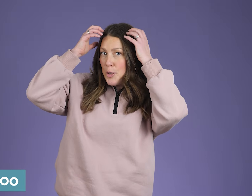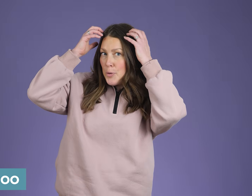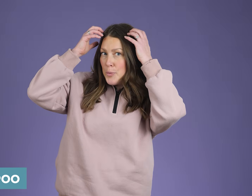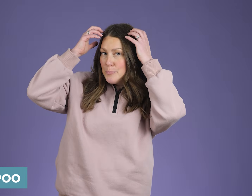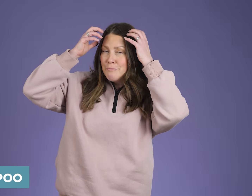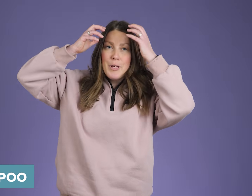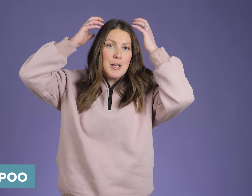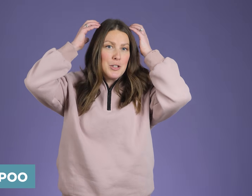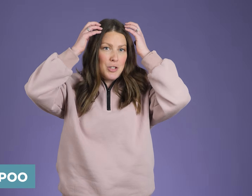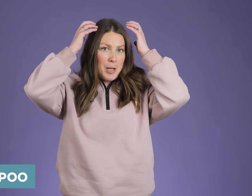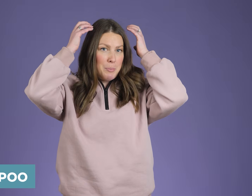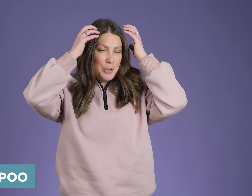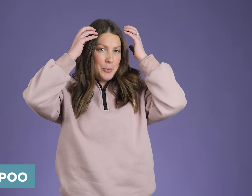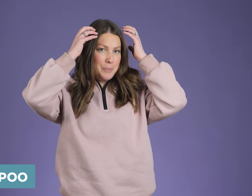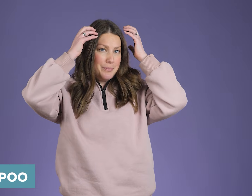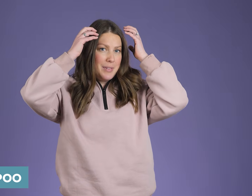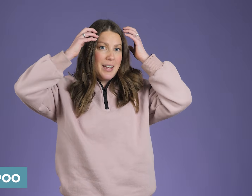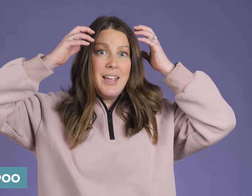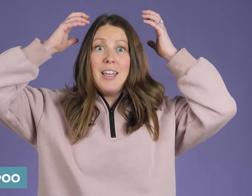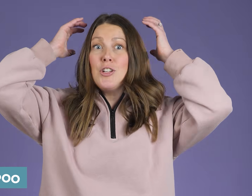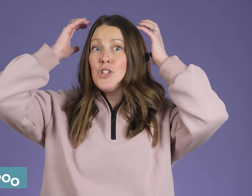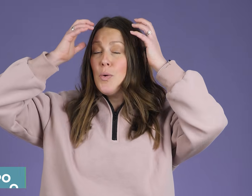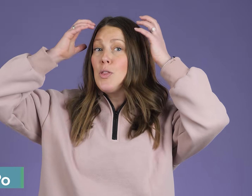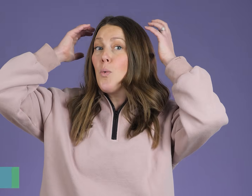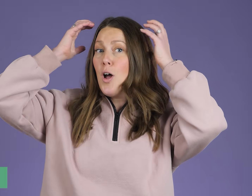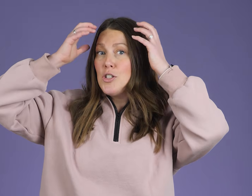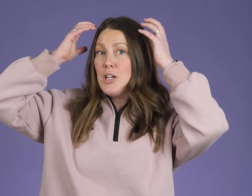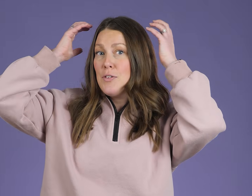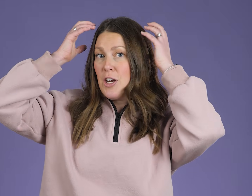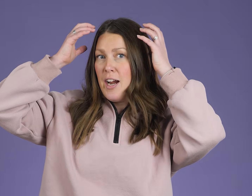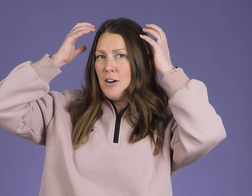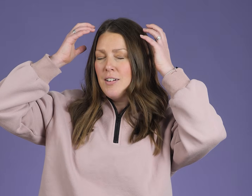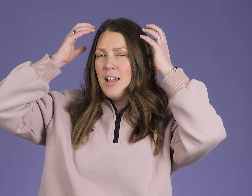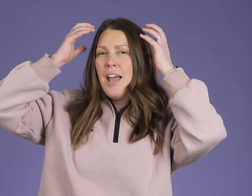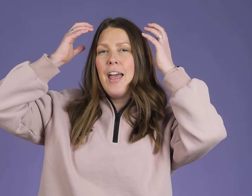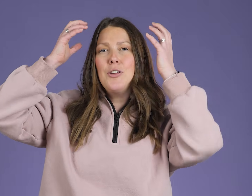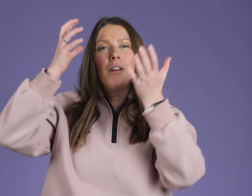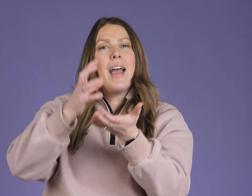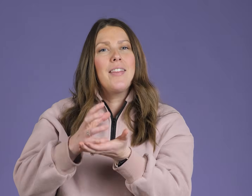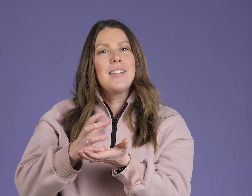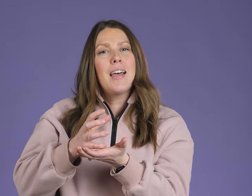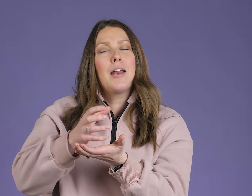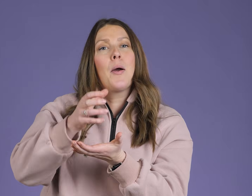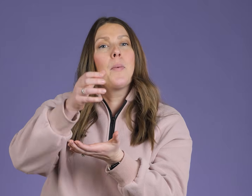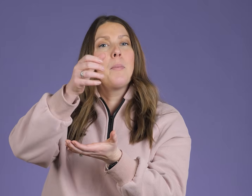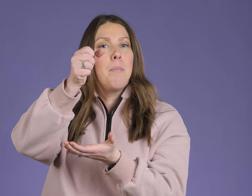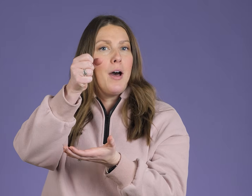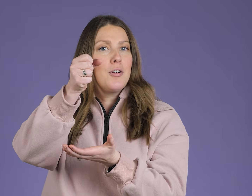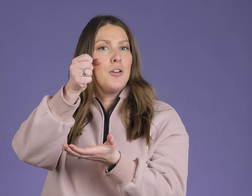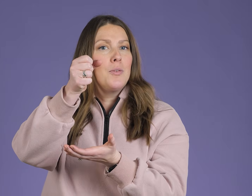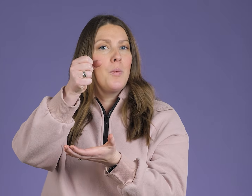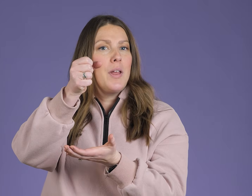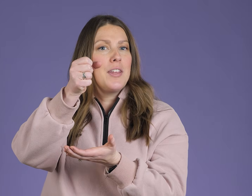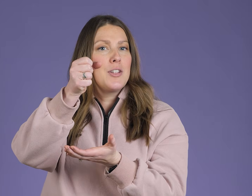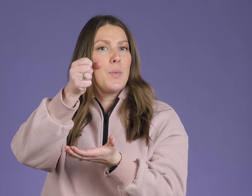Shampoo. Shampoo. It's showing the washing of your hair, and you can add the sign bottle with it as